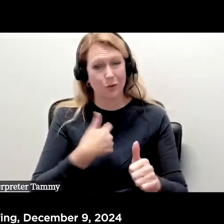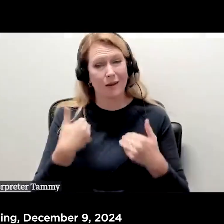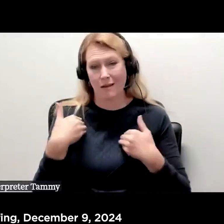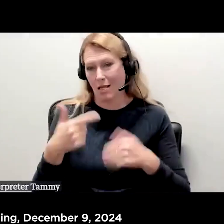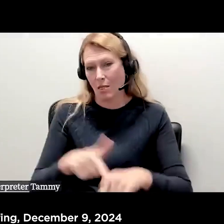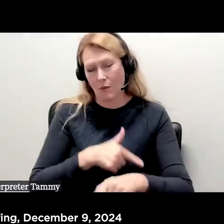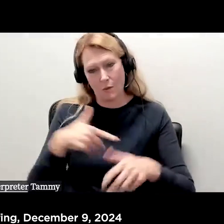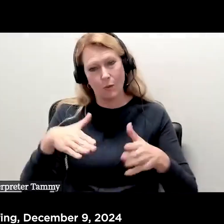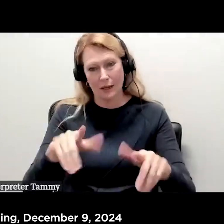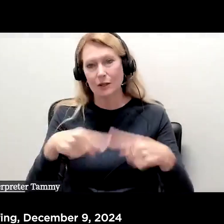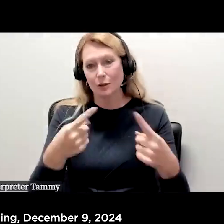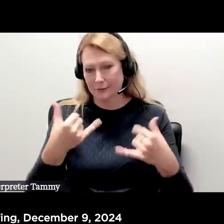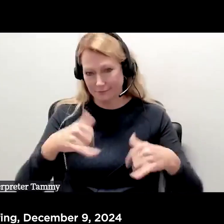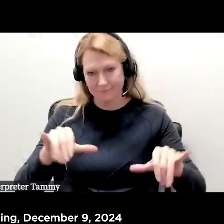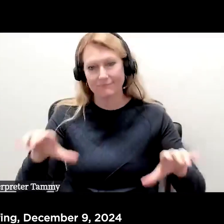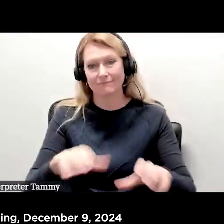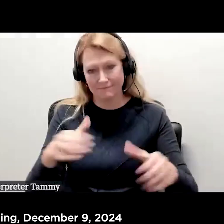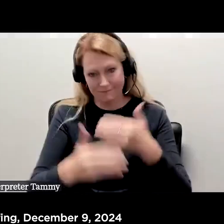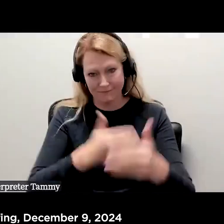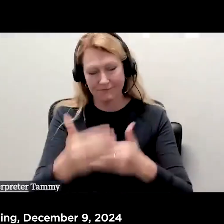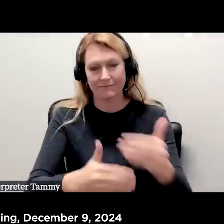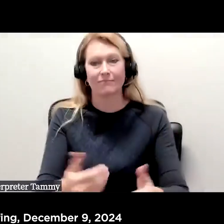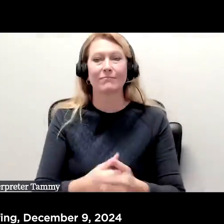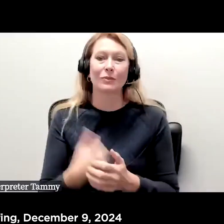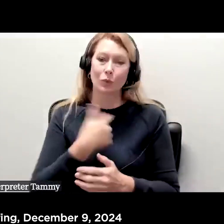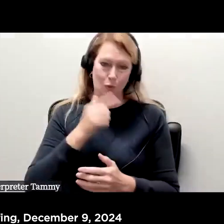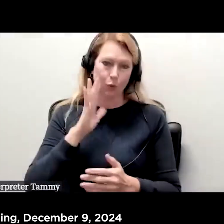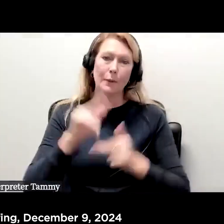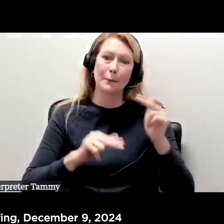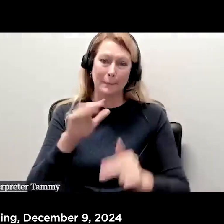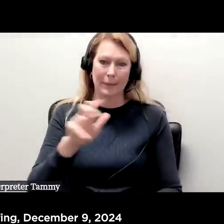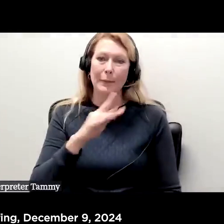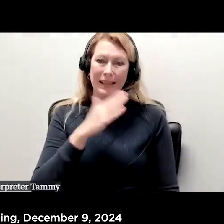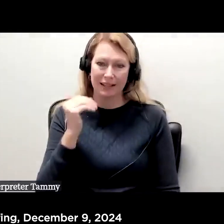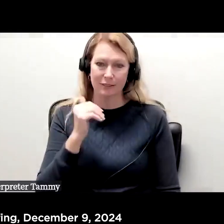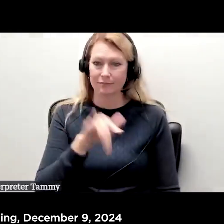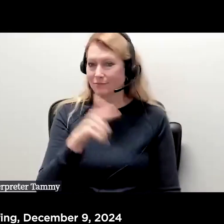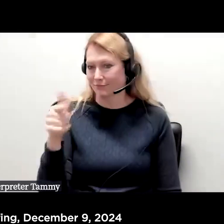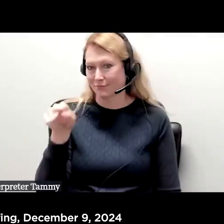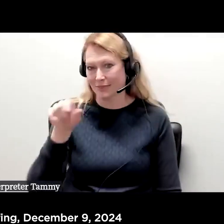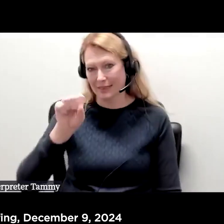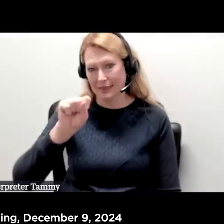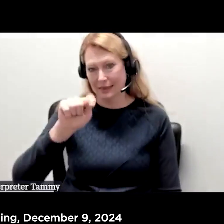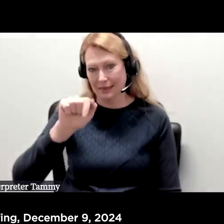we are making steady progress, and we will build back better. Turn it back over to Stacy.